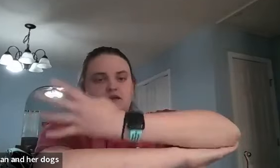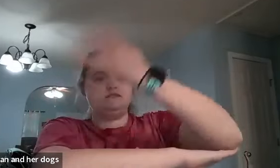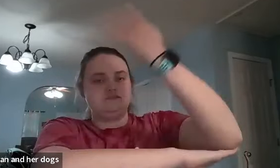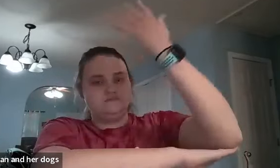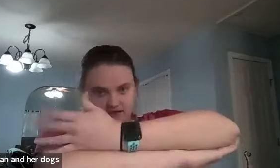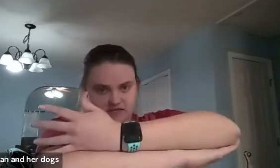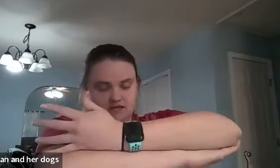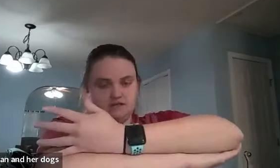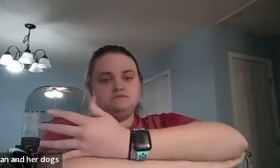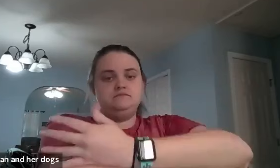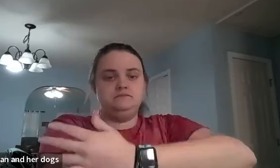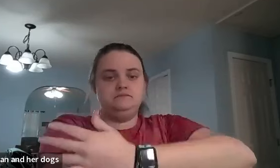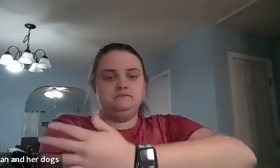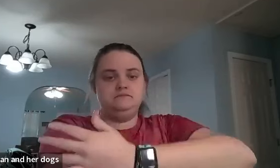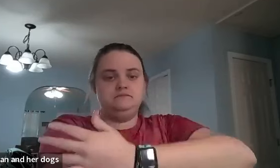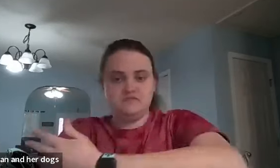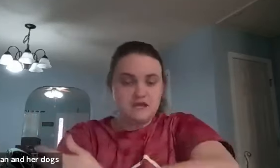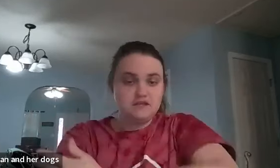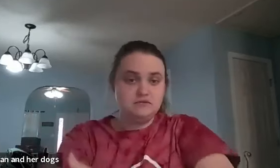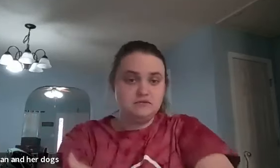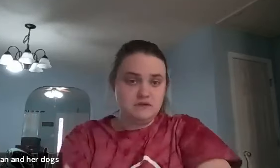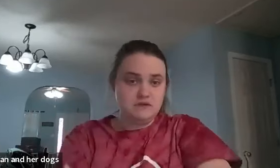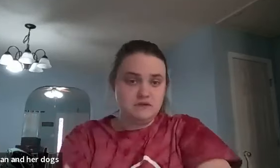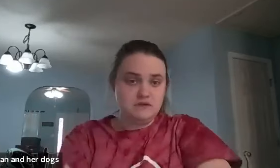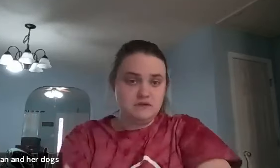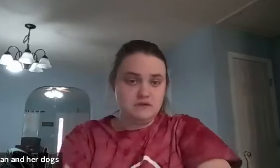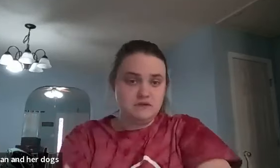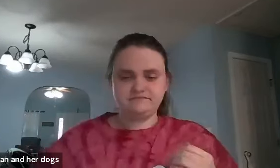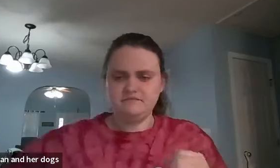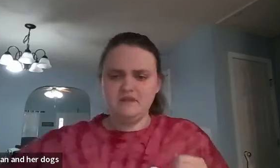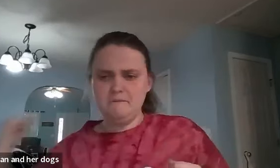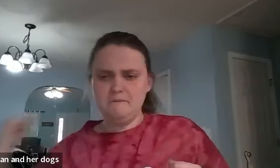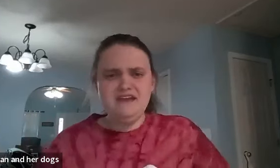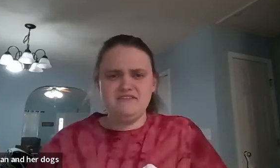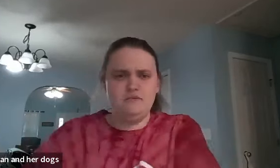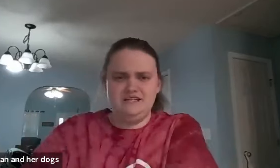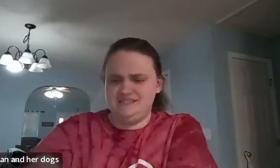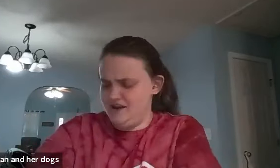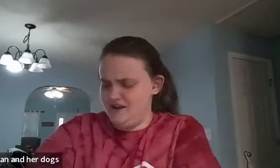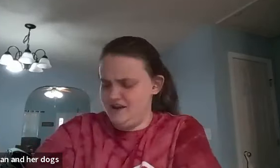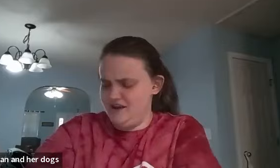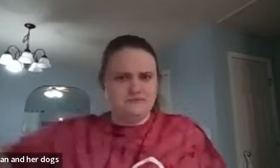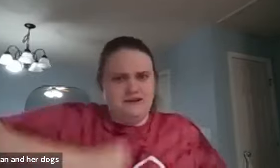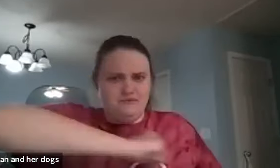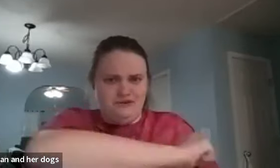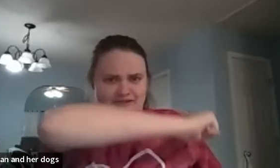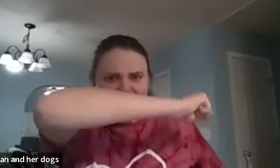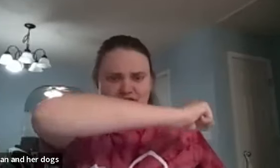4 days, 5 days. That you can do. Man, that one is not a comfortable sign to do up top when you're having to lift so